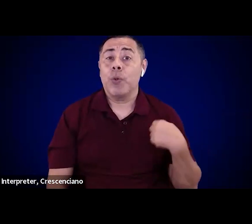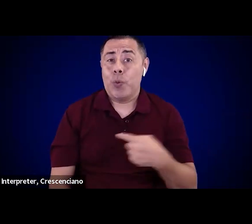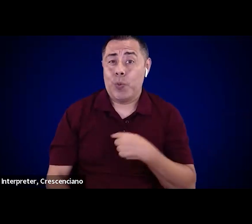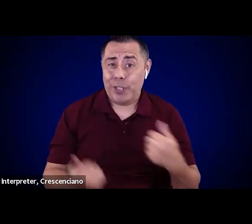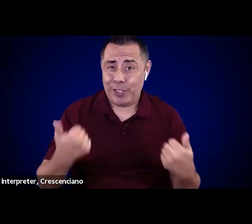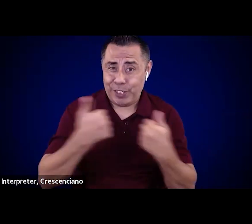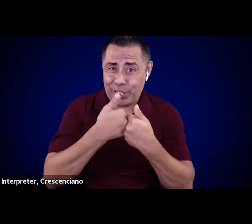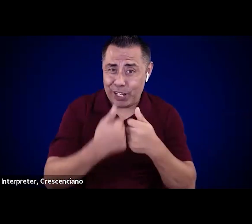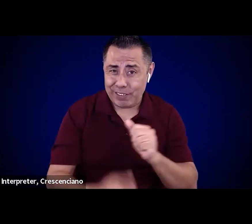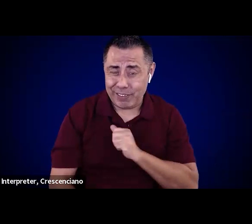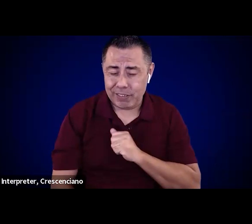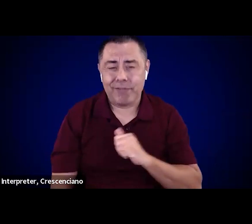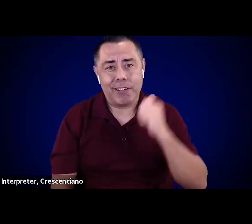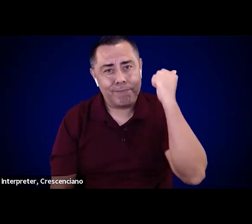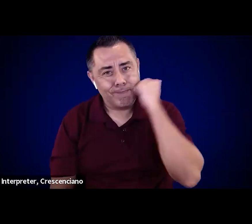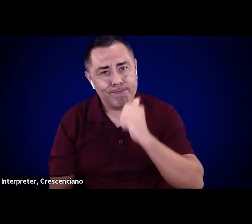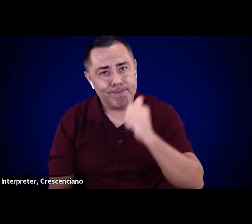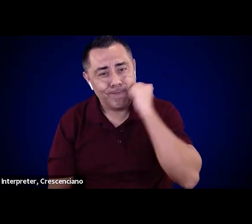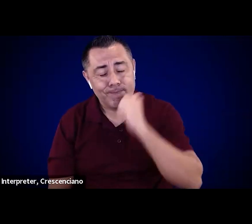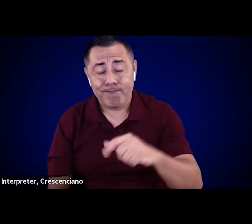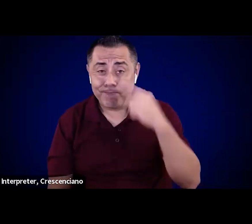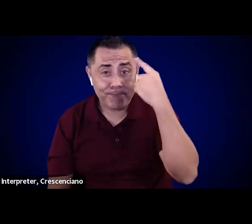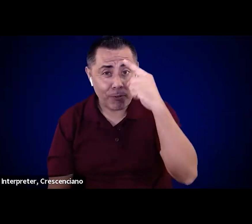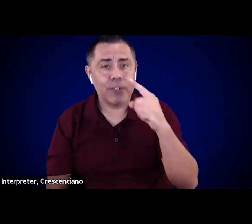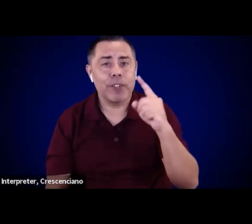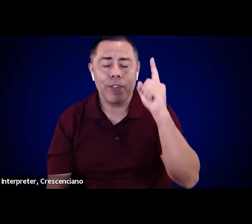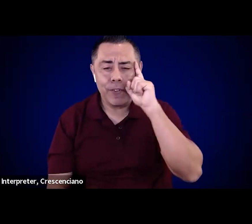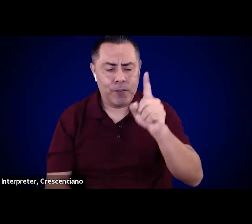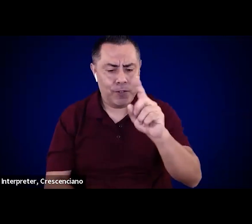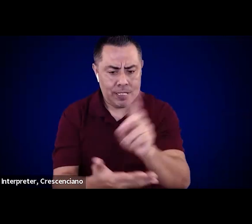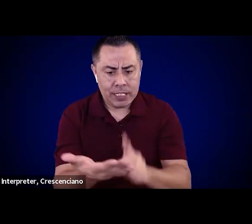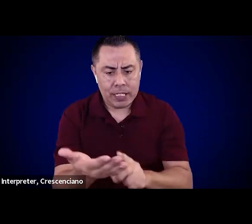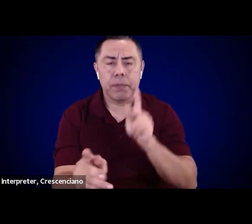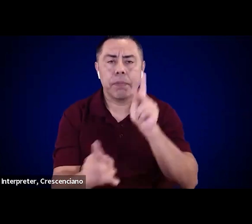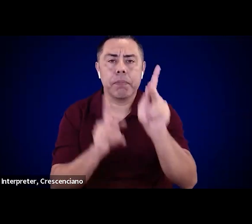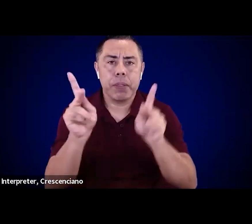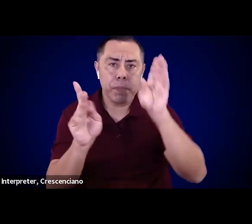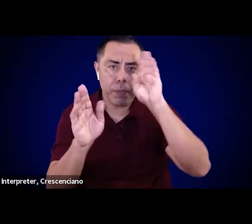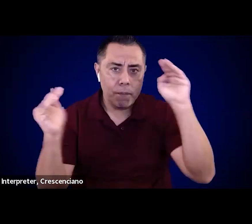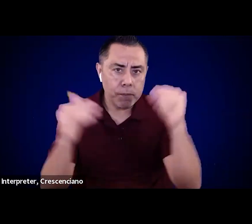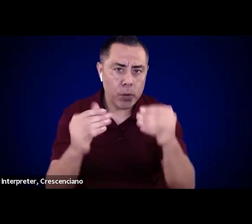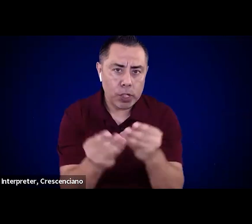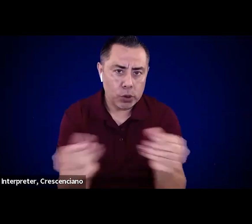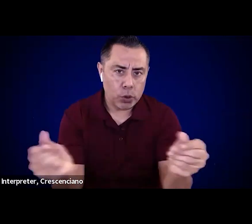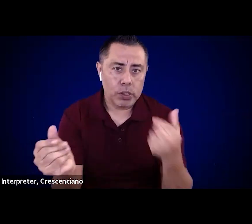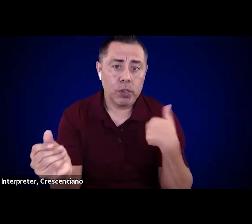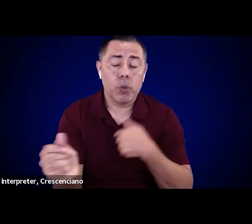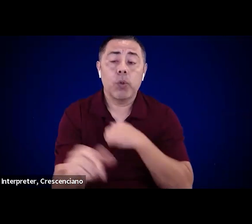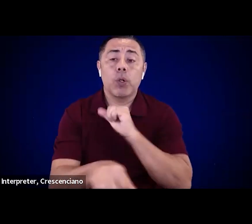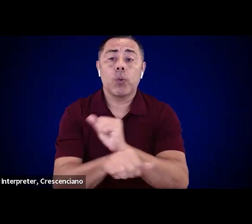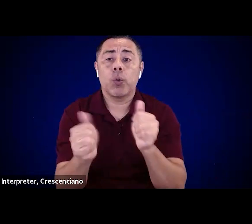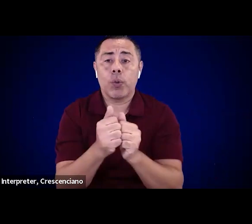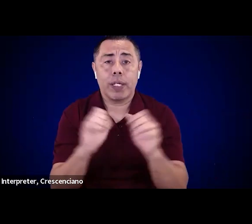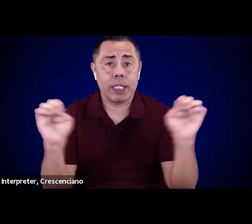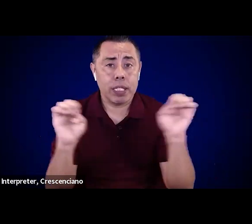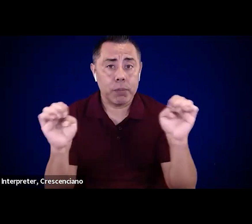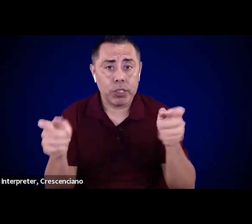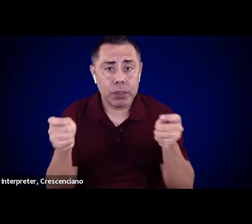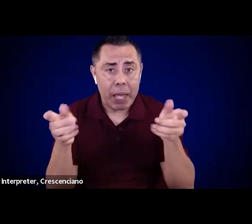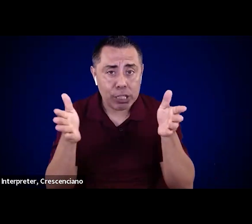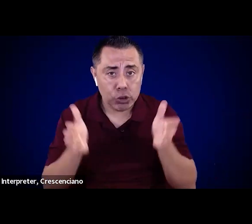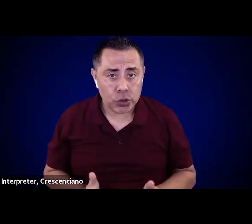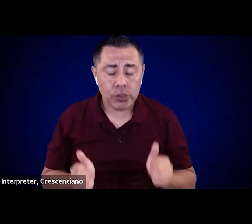to design people-focused solutions. We work with emergency managers, the whole community, private